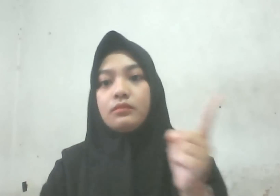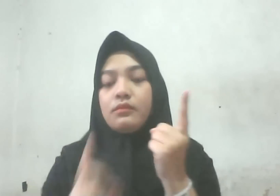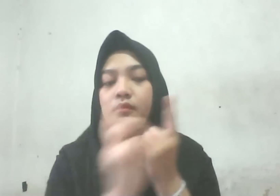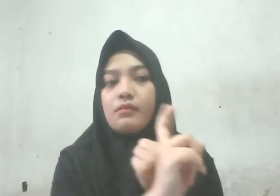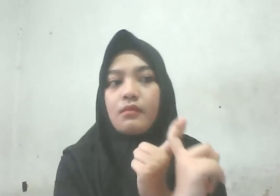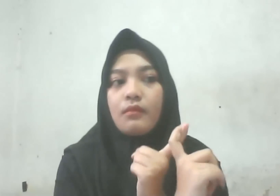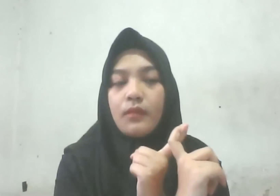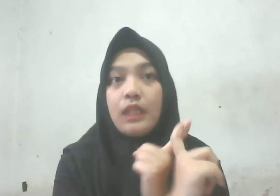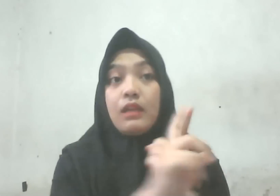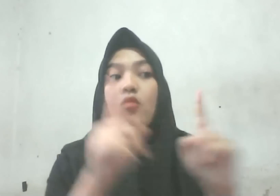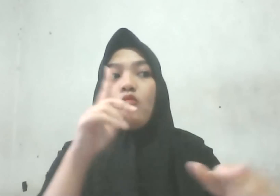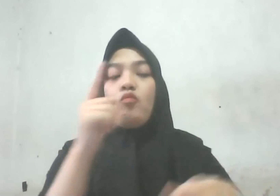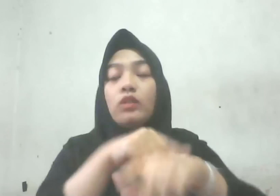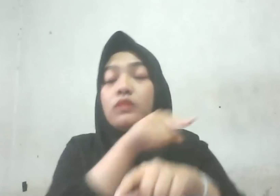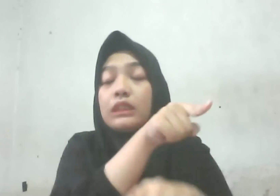people